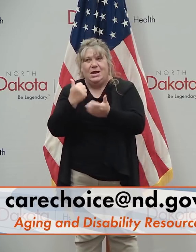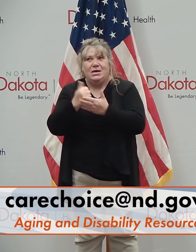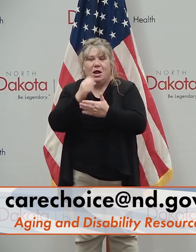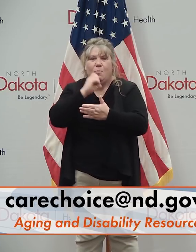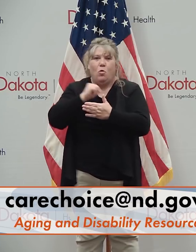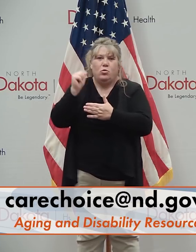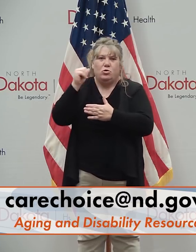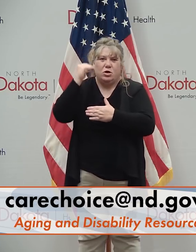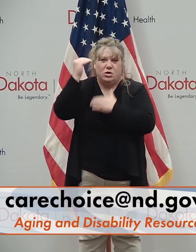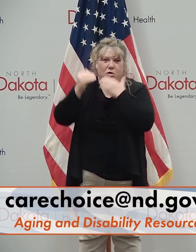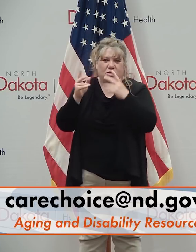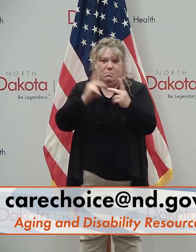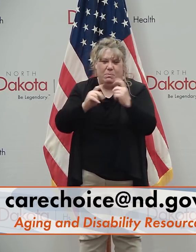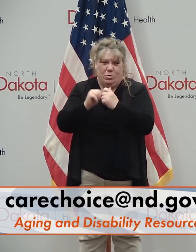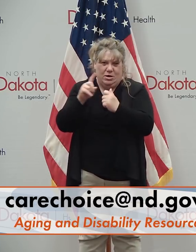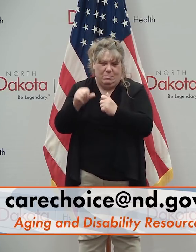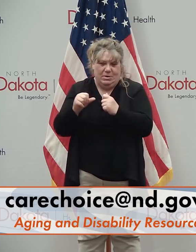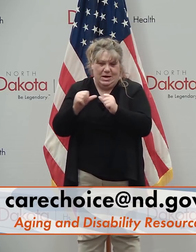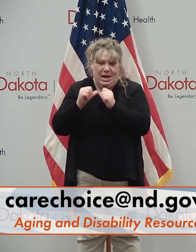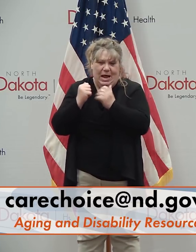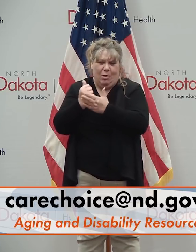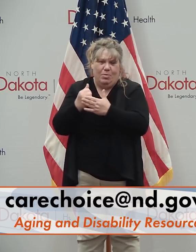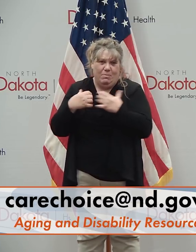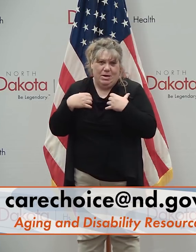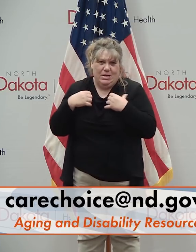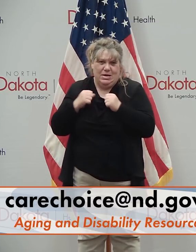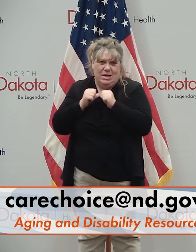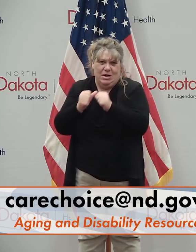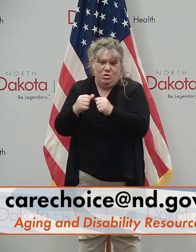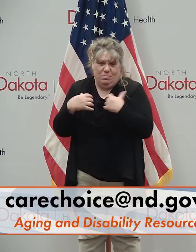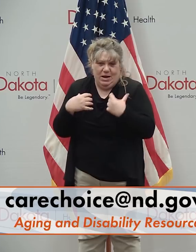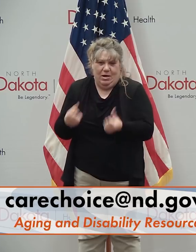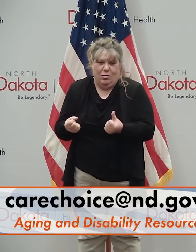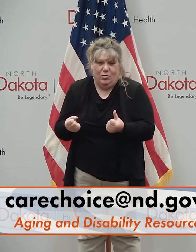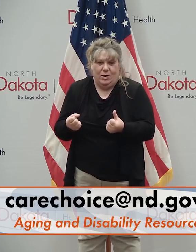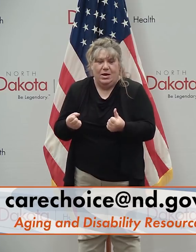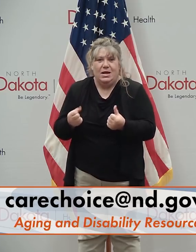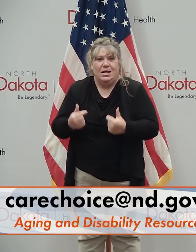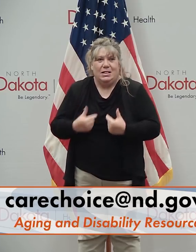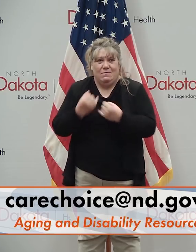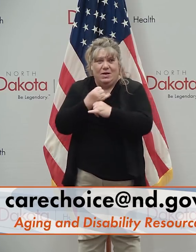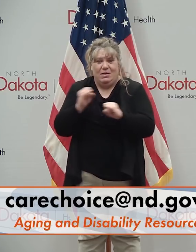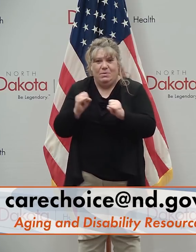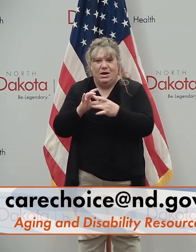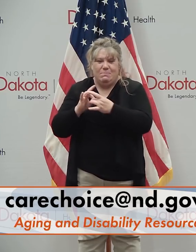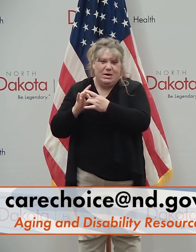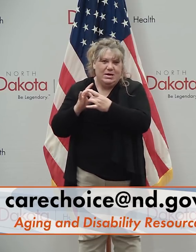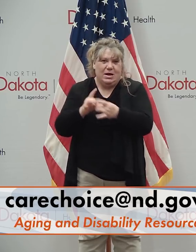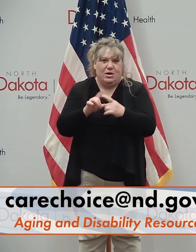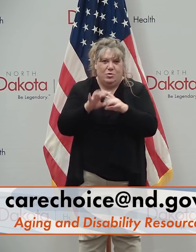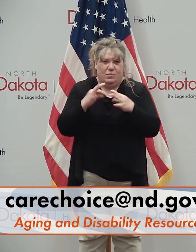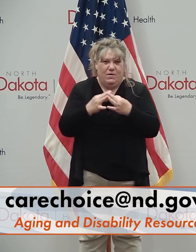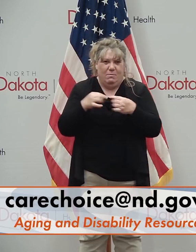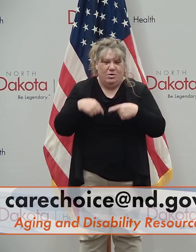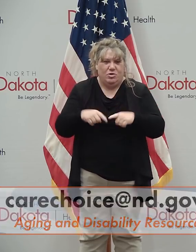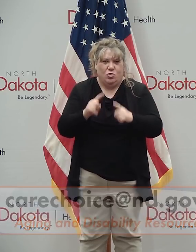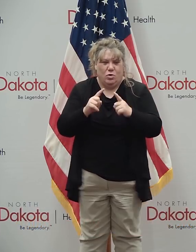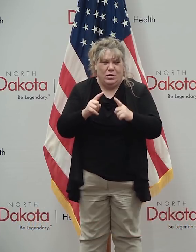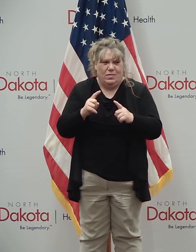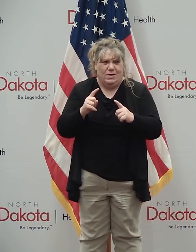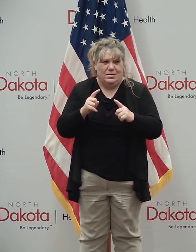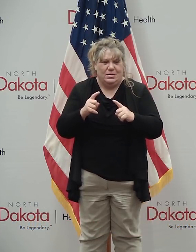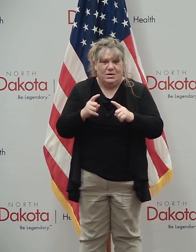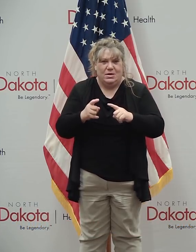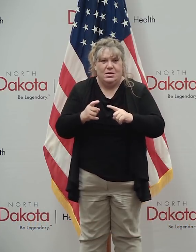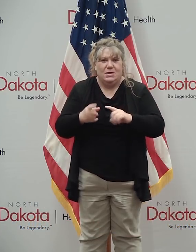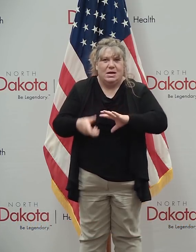and people with disabilities stay healthy and live independently and stay connected to their families during these challenging times.